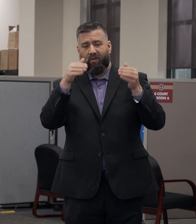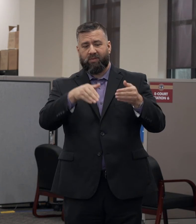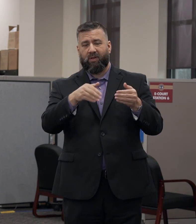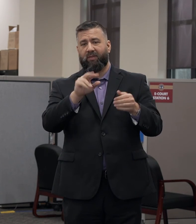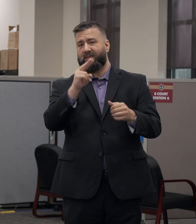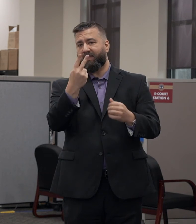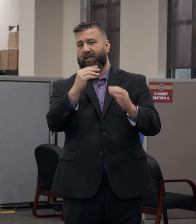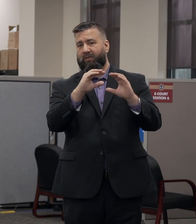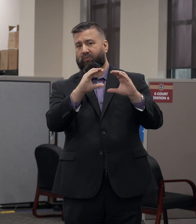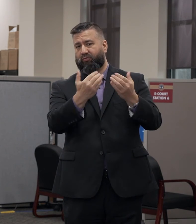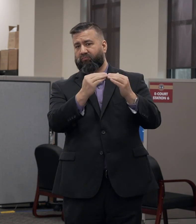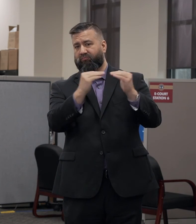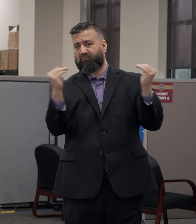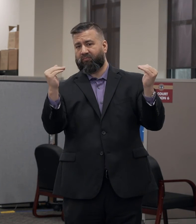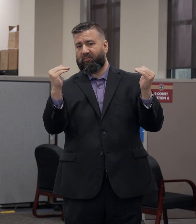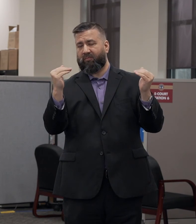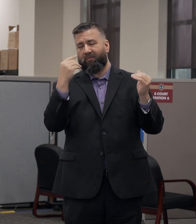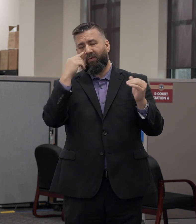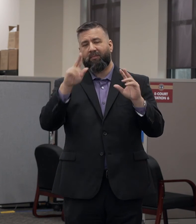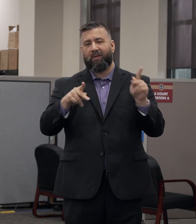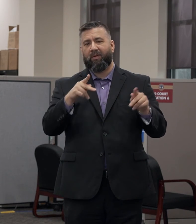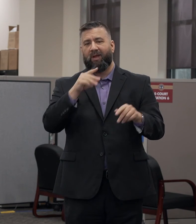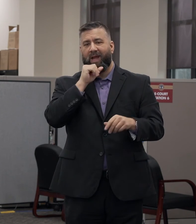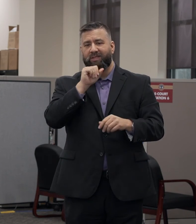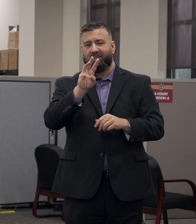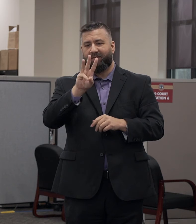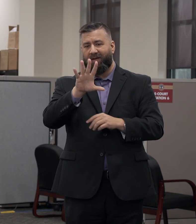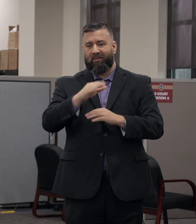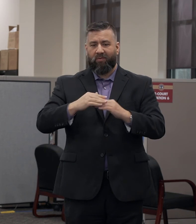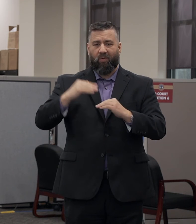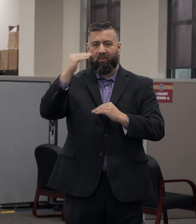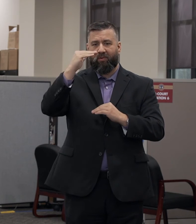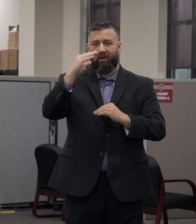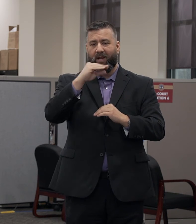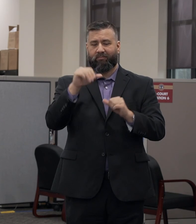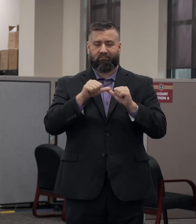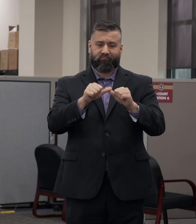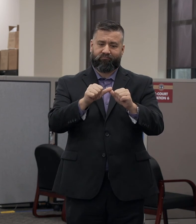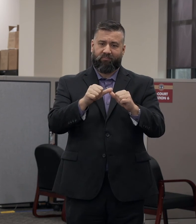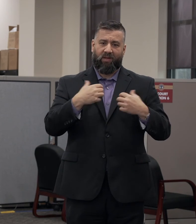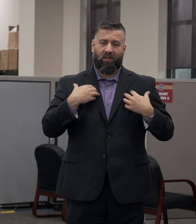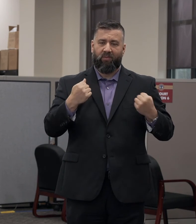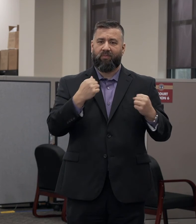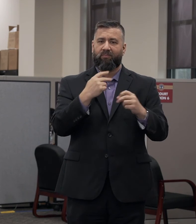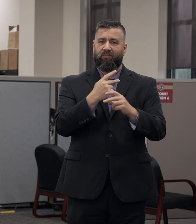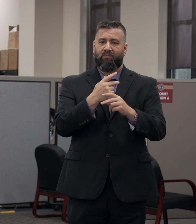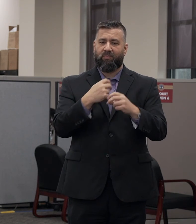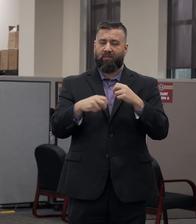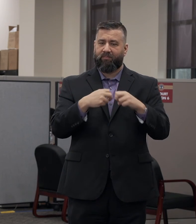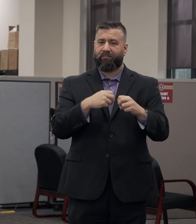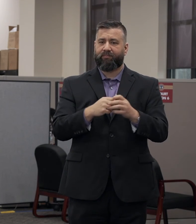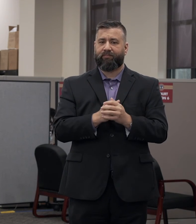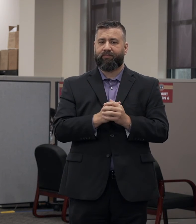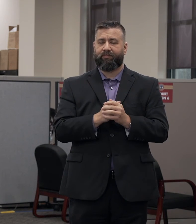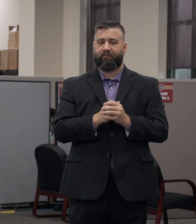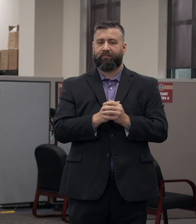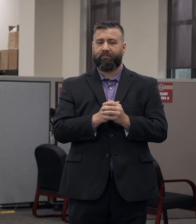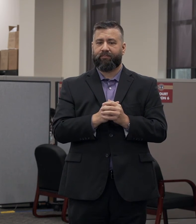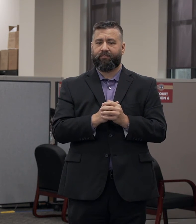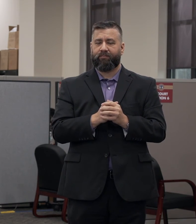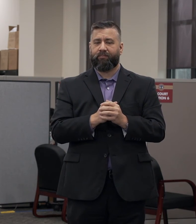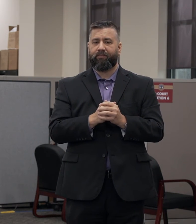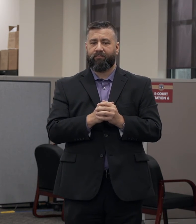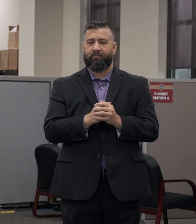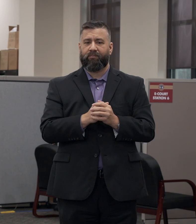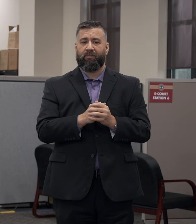of people over 65 and with chronic medical problems. We're also focusing on the new tier that was open. We're focusing